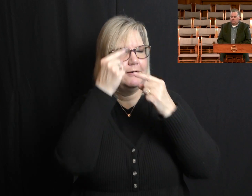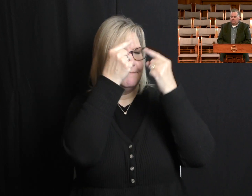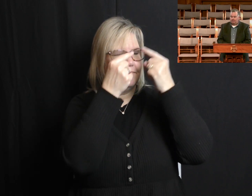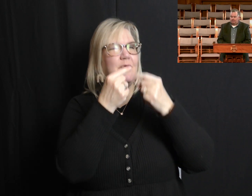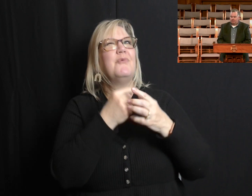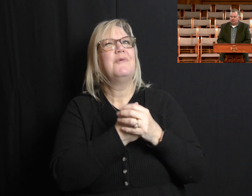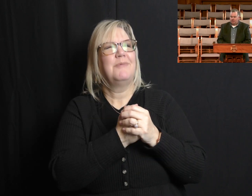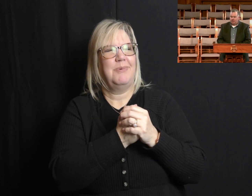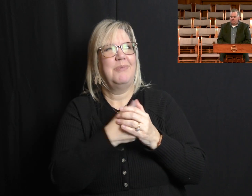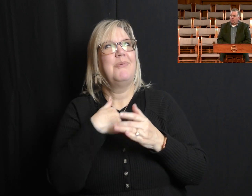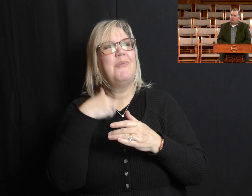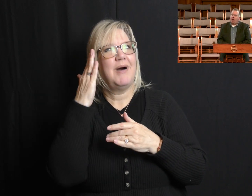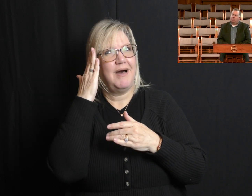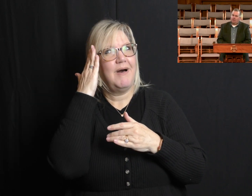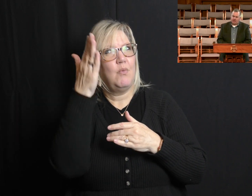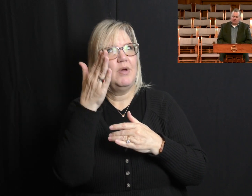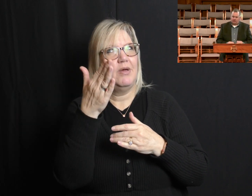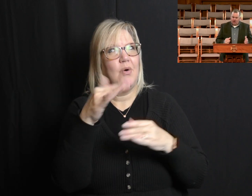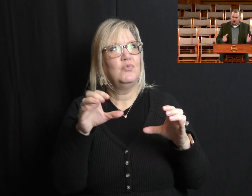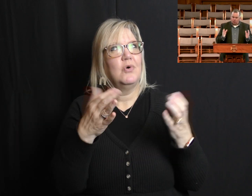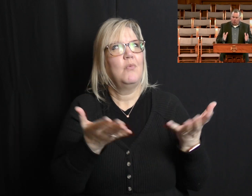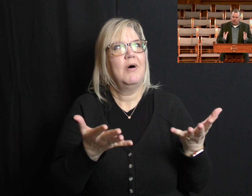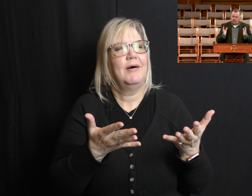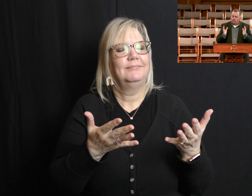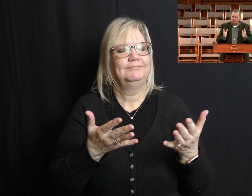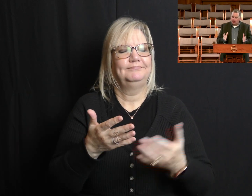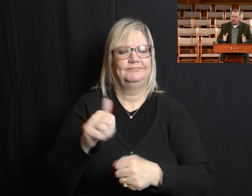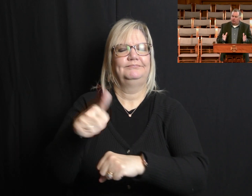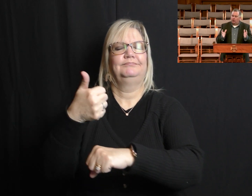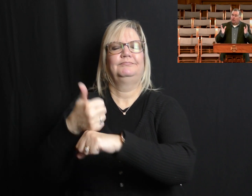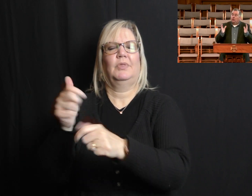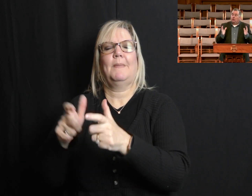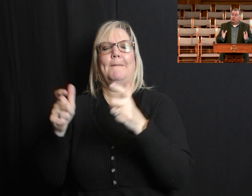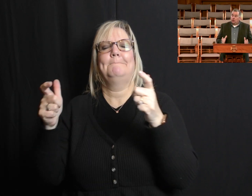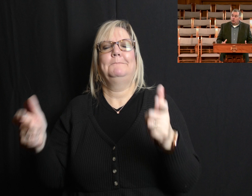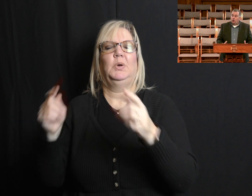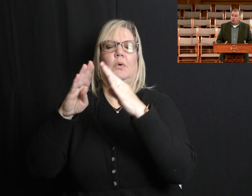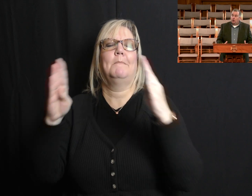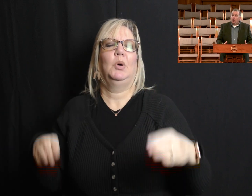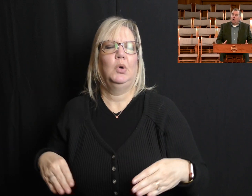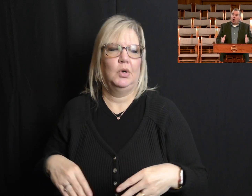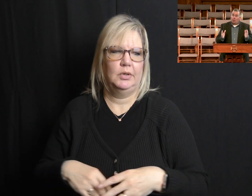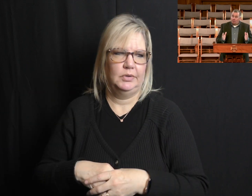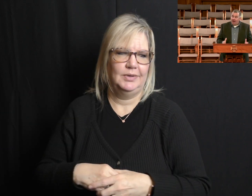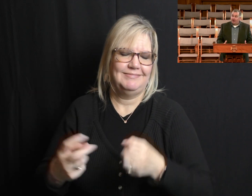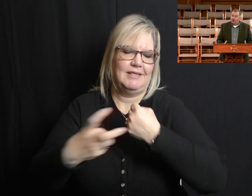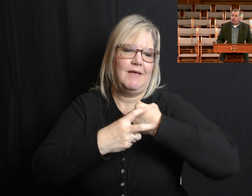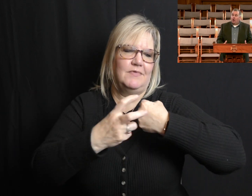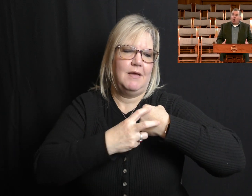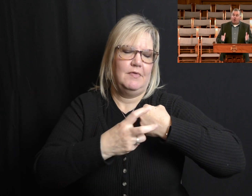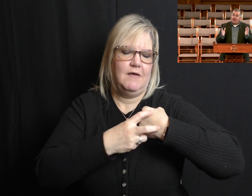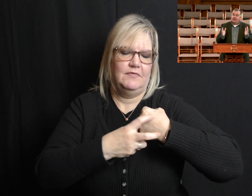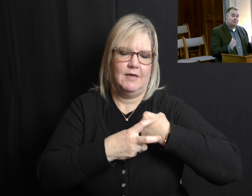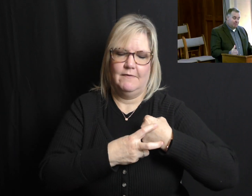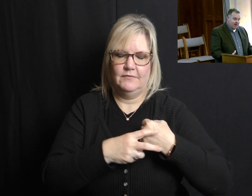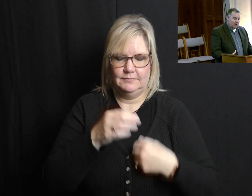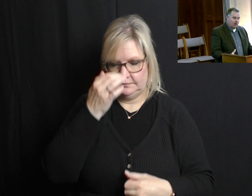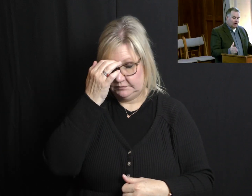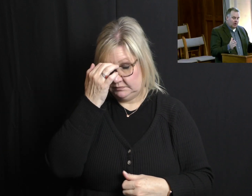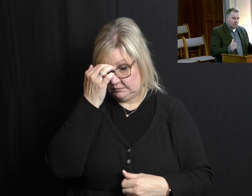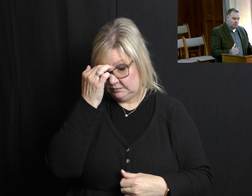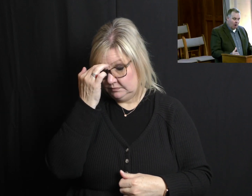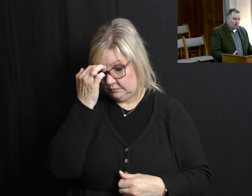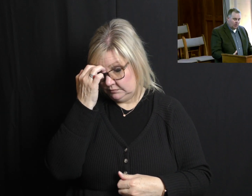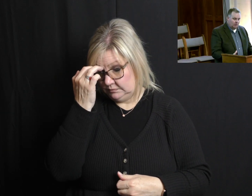do." The problem here is not wanting to build newer or better or even